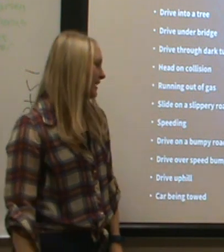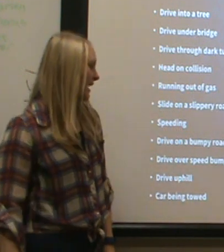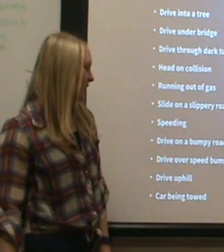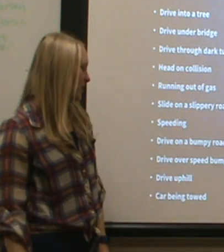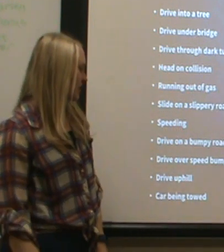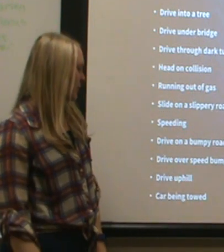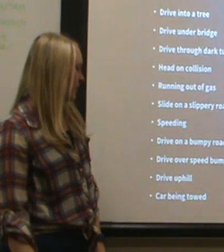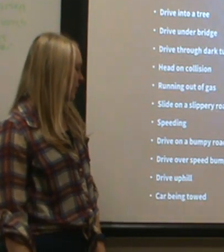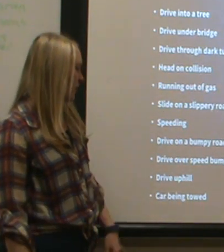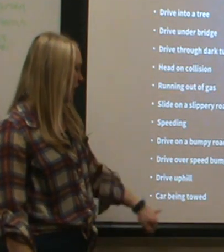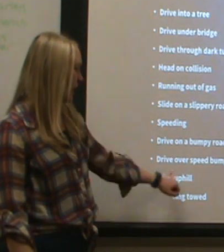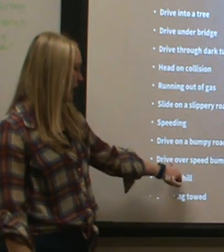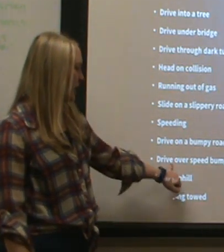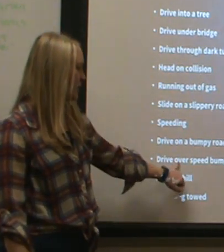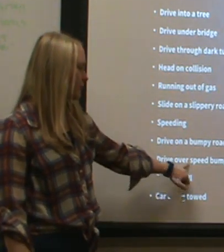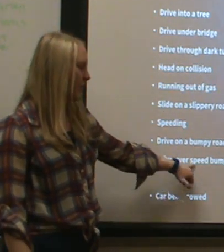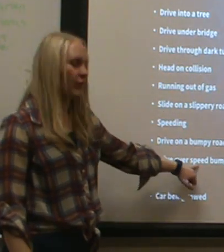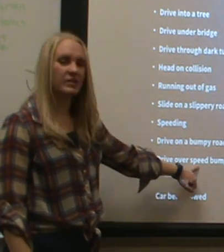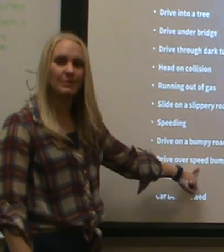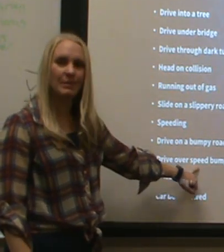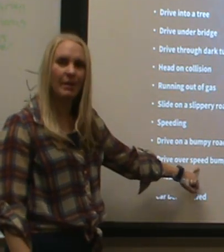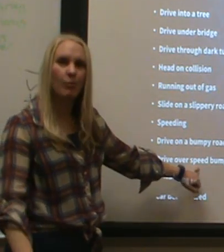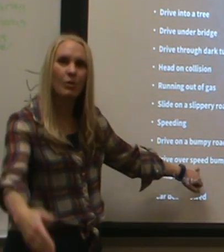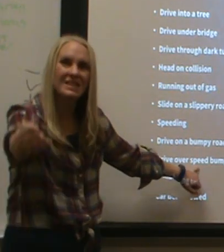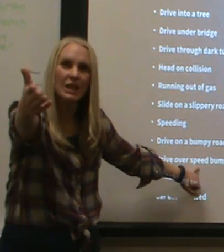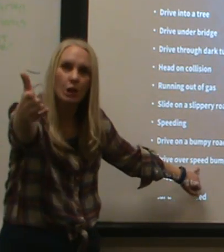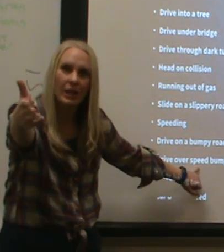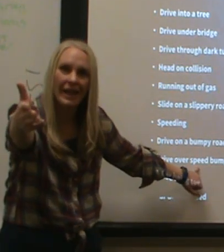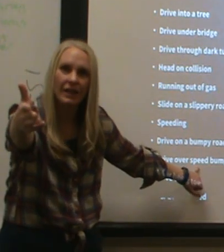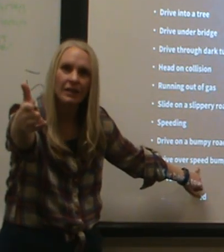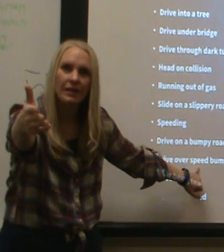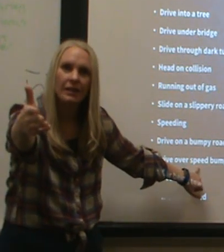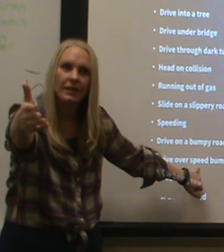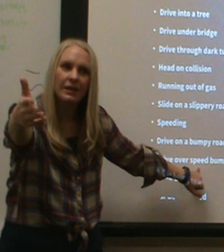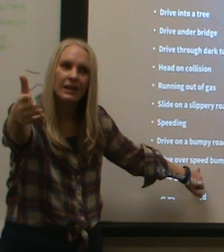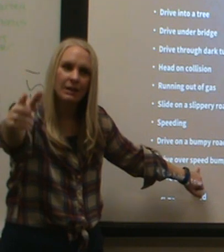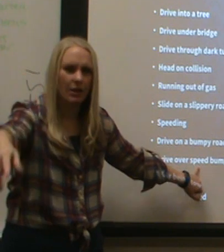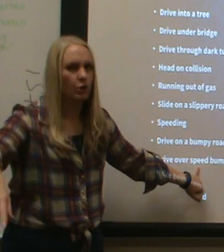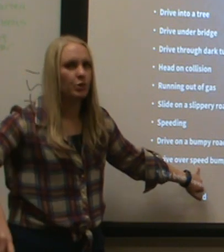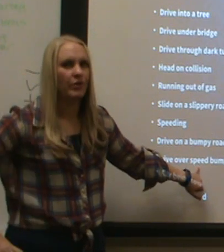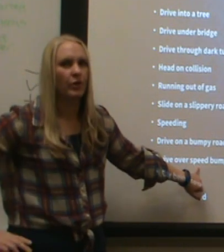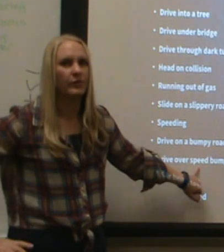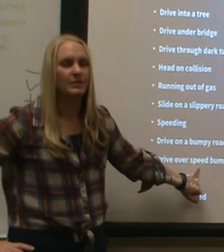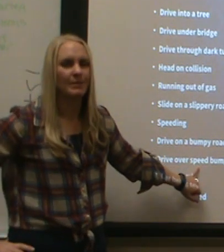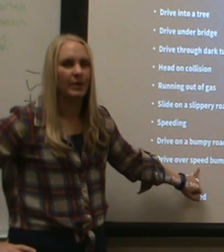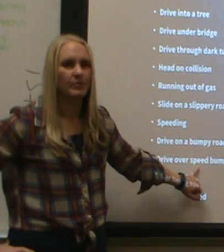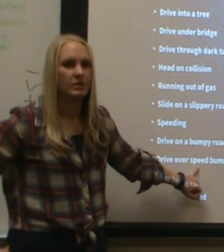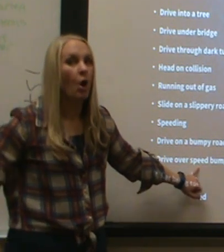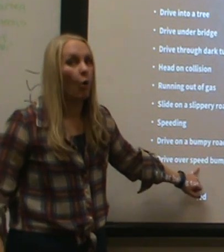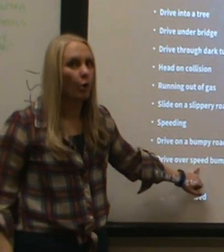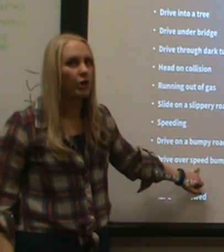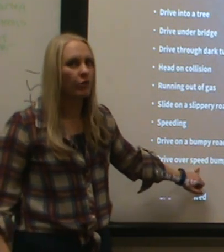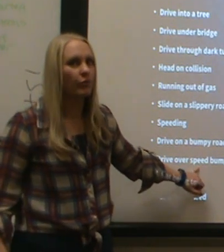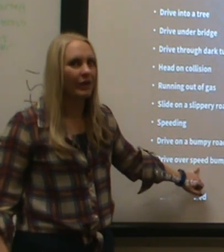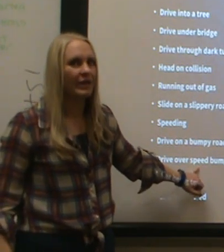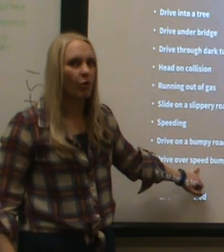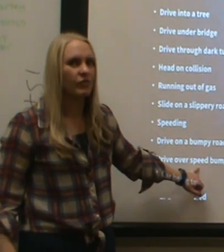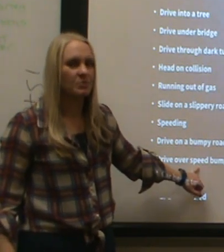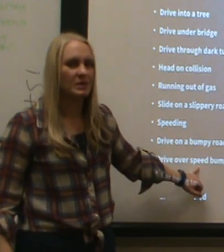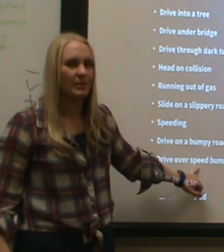know that's how you do it. All right, driving over a speed bump. What does that look like? Come on, you've driven over speed bumps, or you've ridden over speed